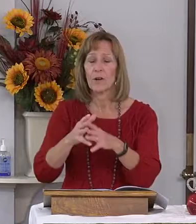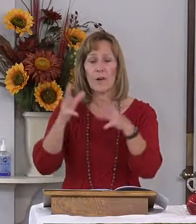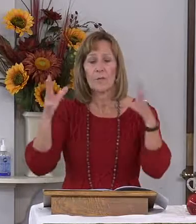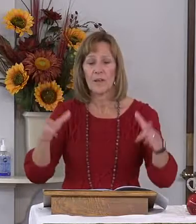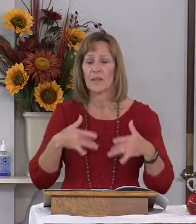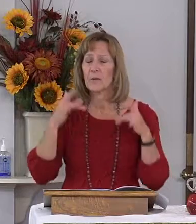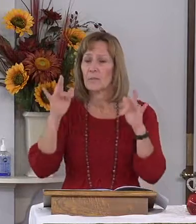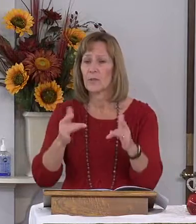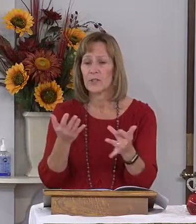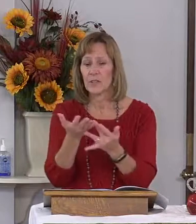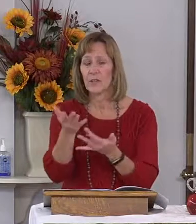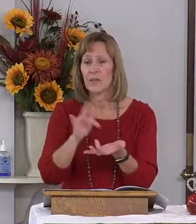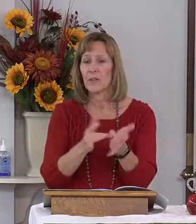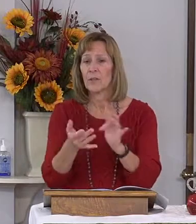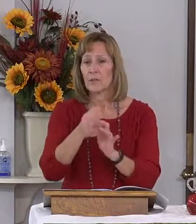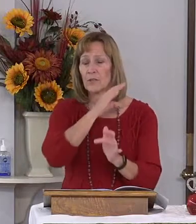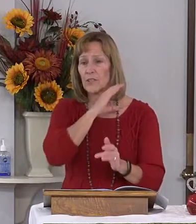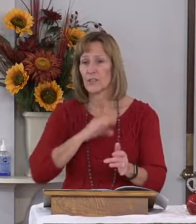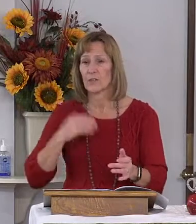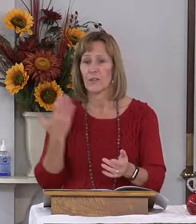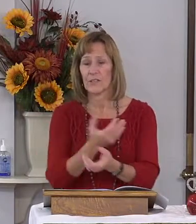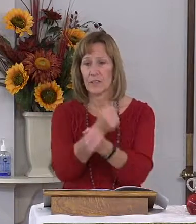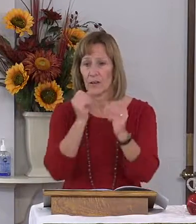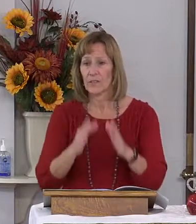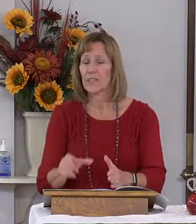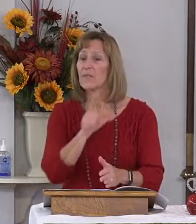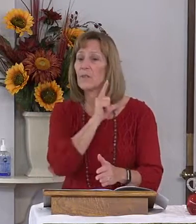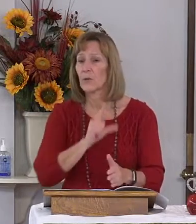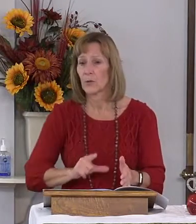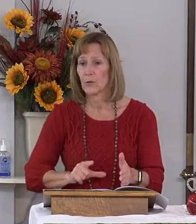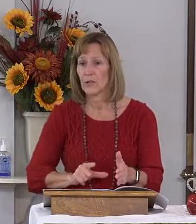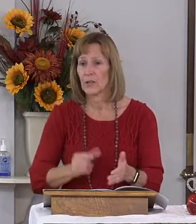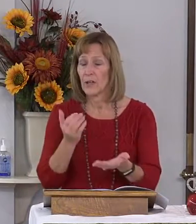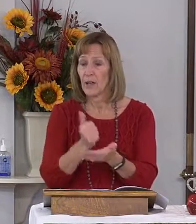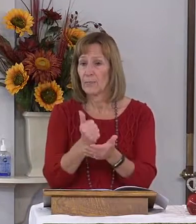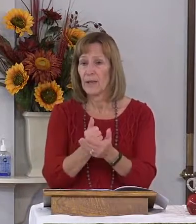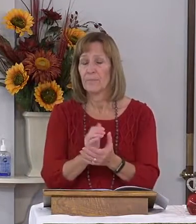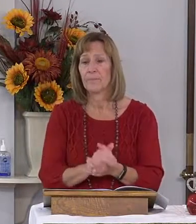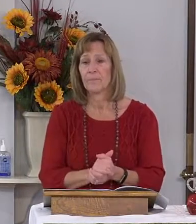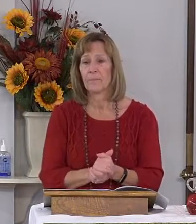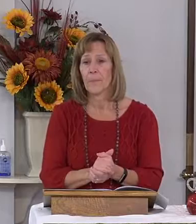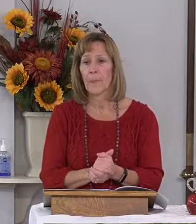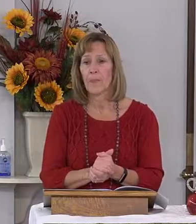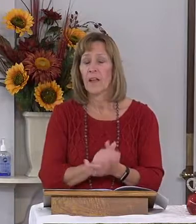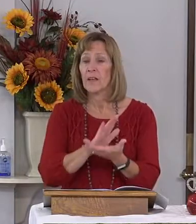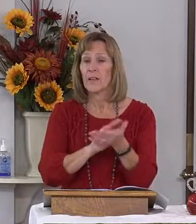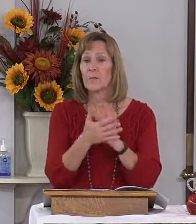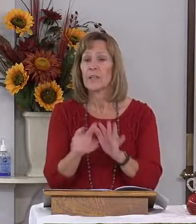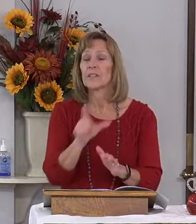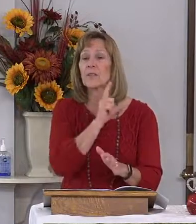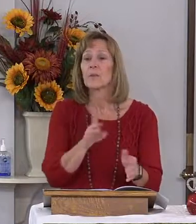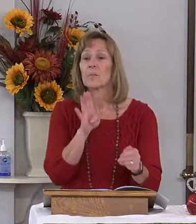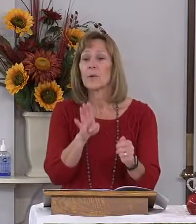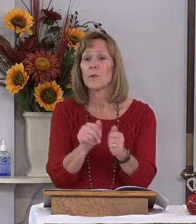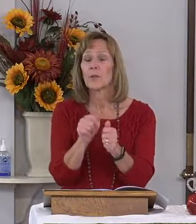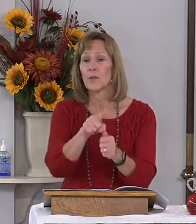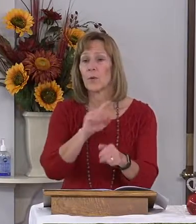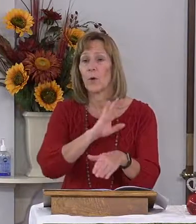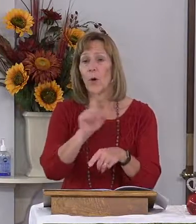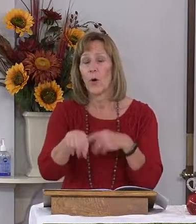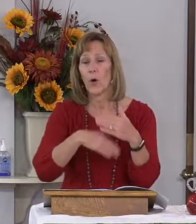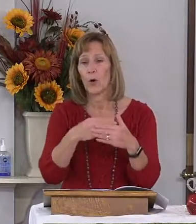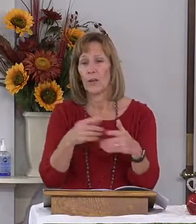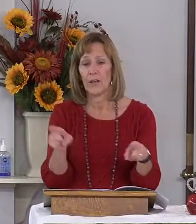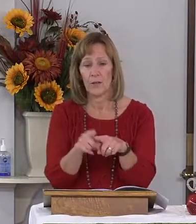abundant mercy through Jesus Christ, our Savior and Lord. Amen. The peace of the Lord be with you